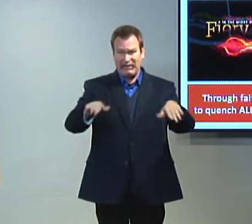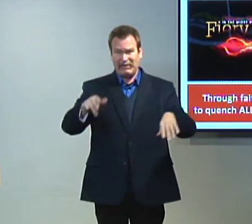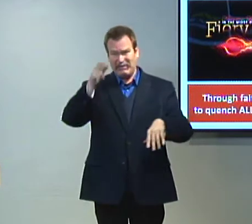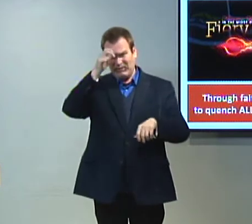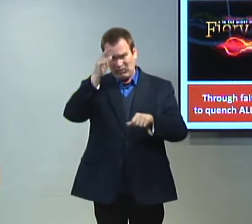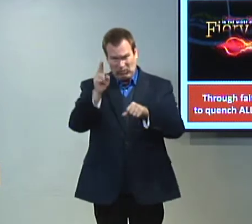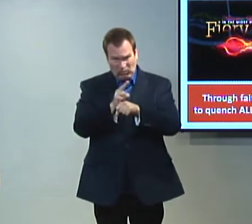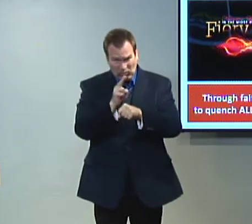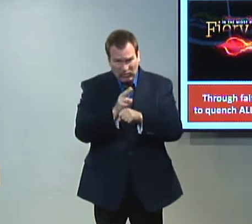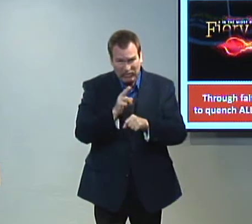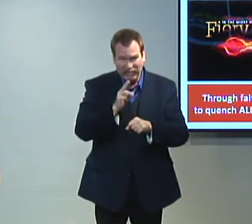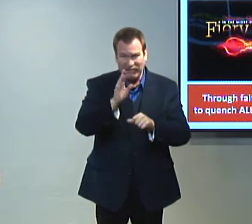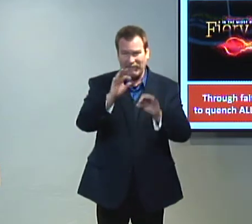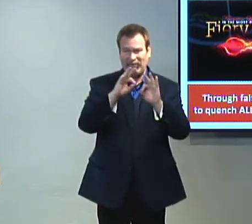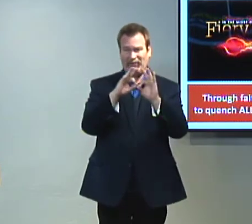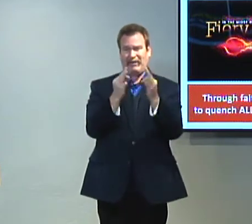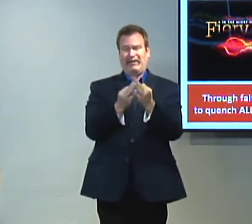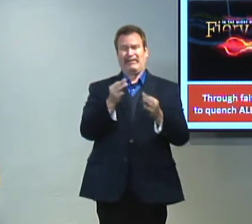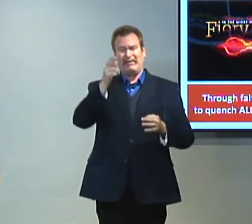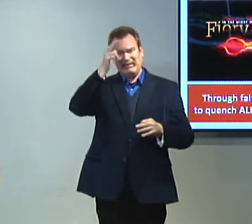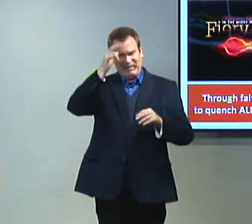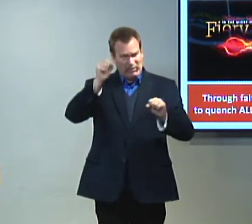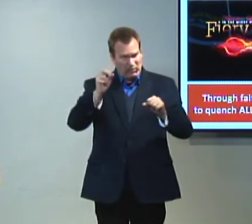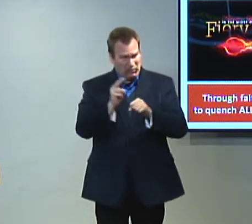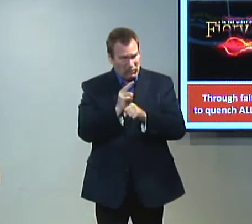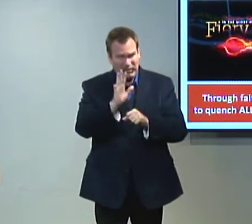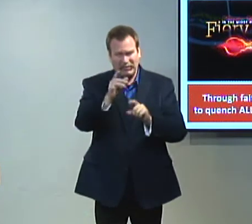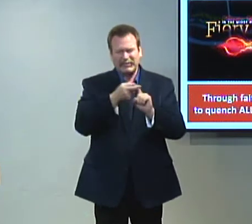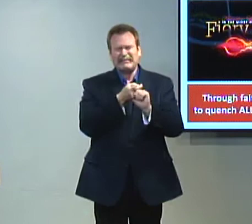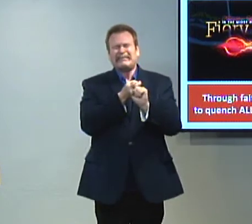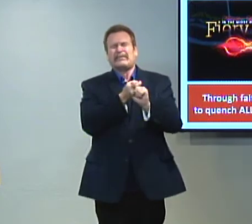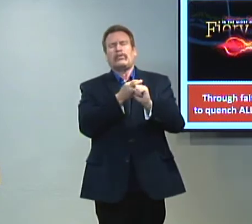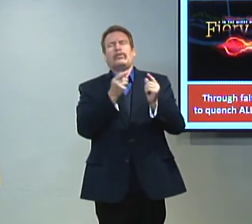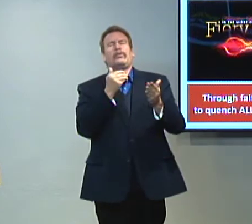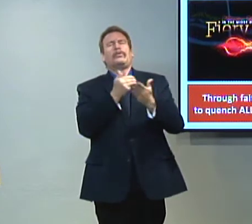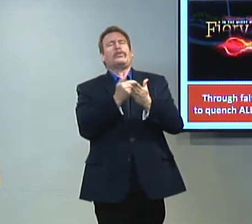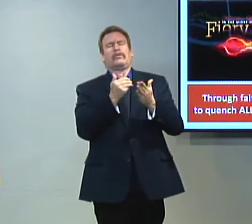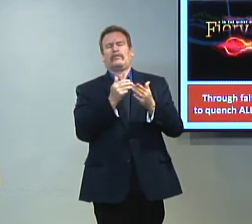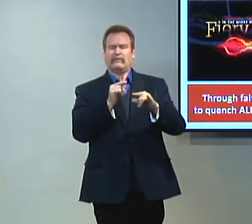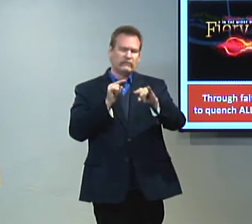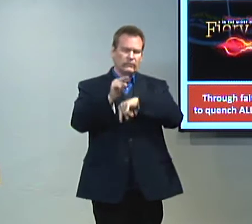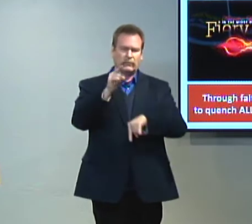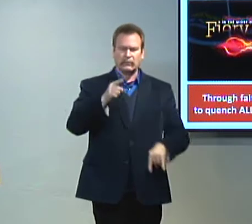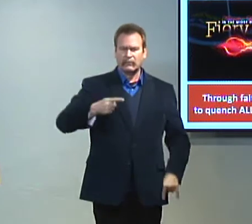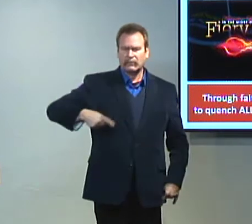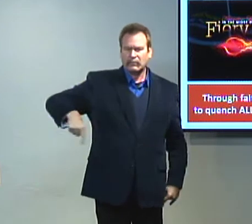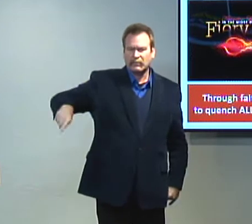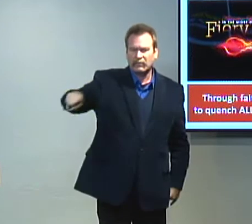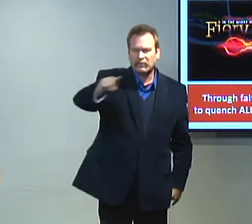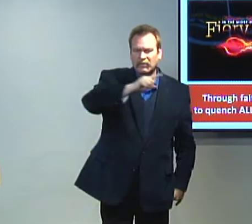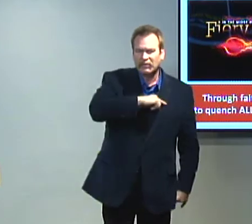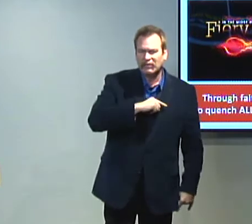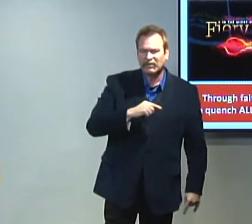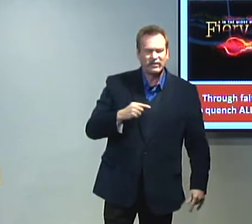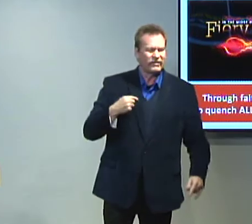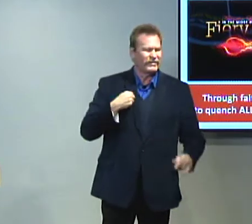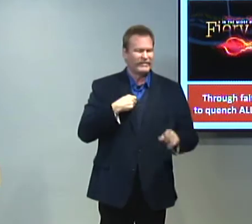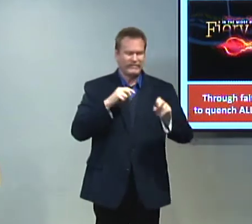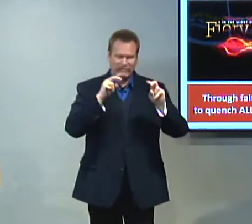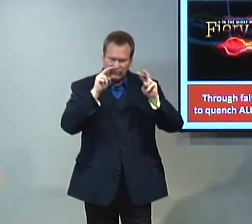how the devil uses. He uses God's children. He uses children, he uses families. He uses your very, very good friends to betray you, to